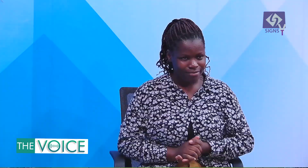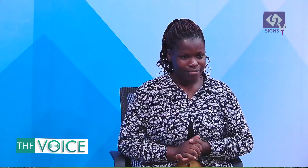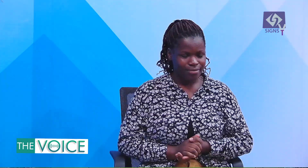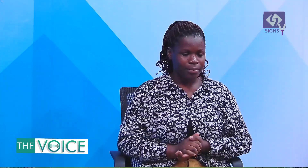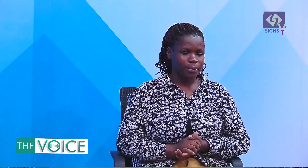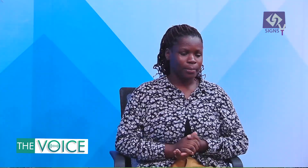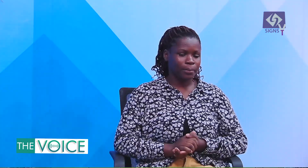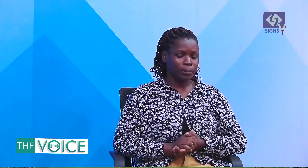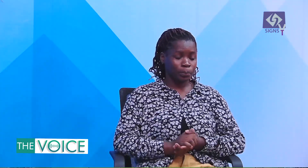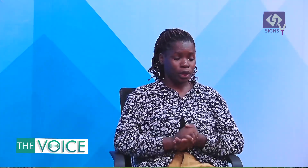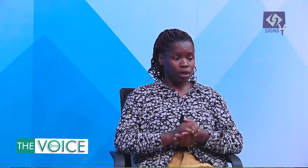in Migori County.